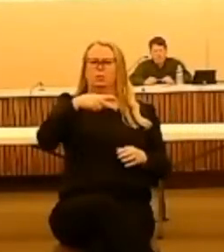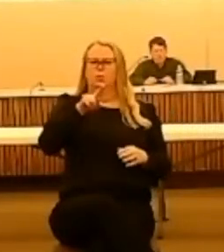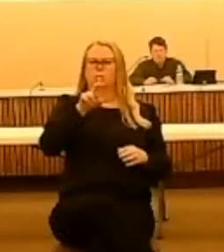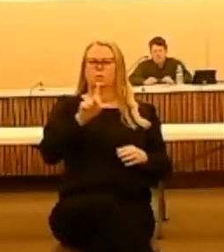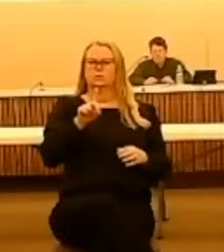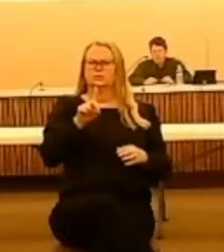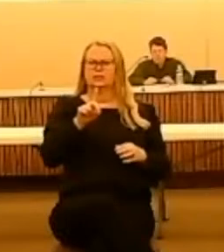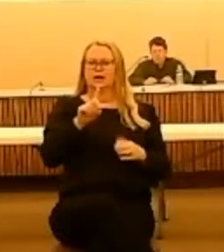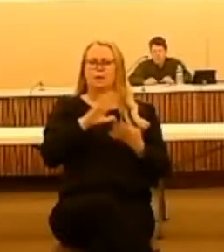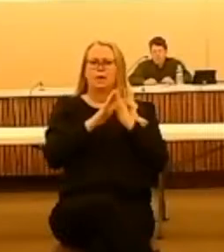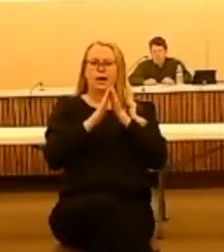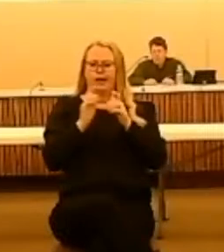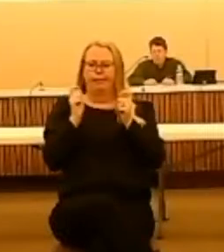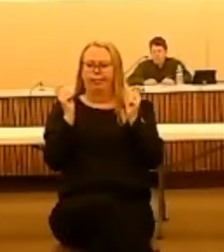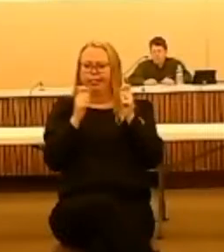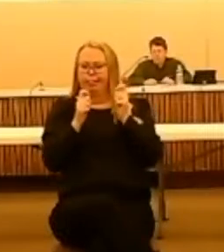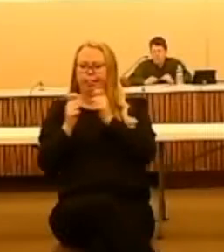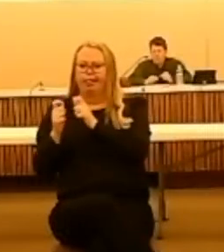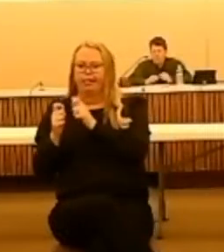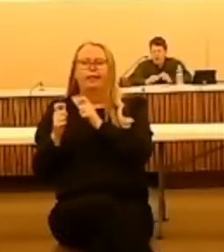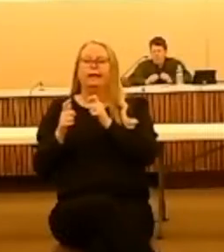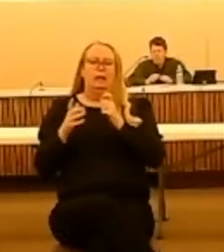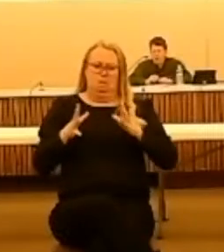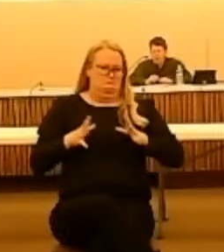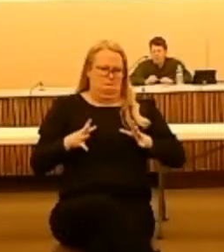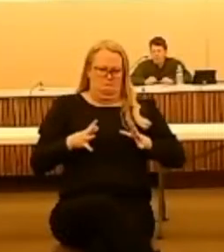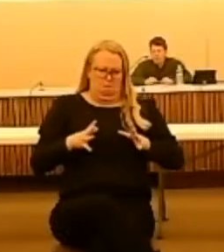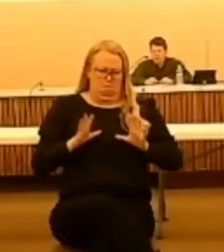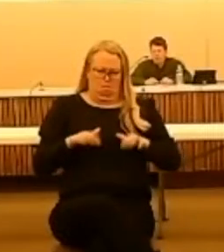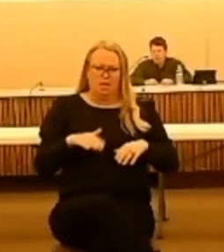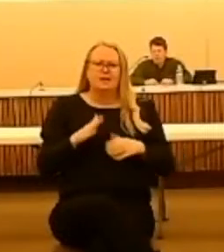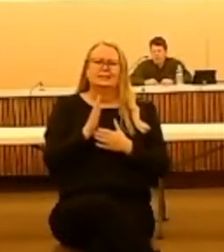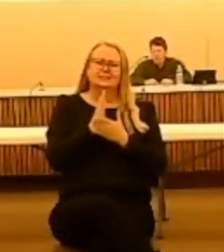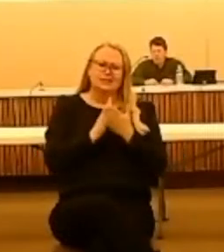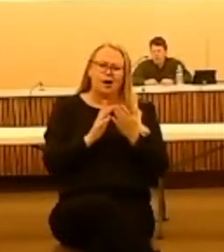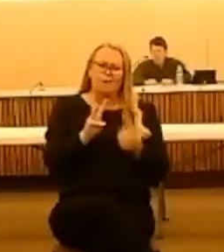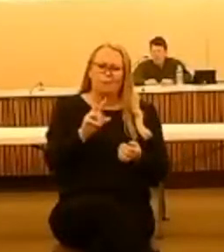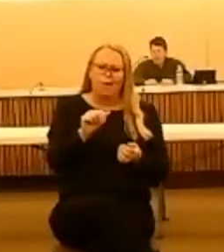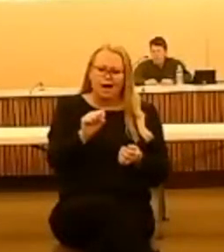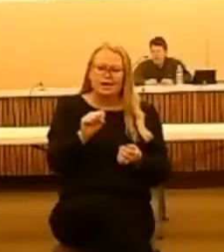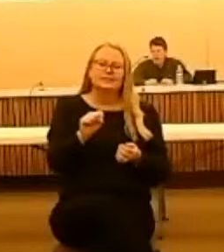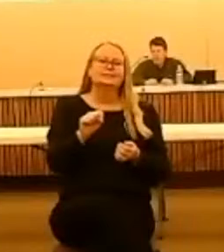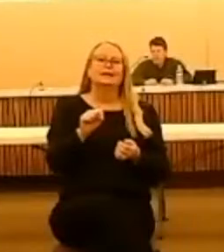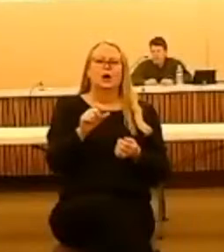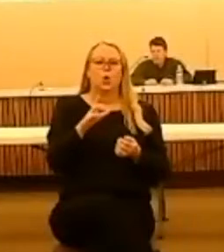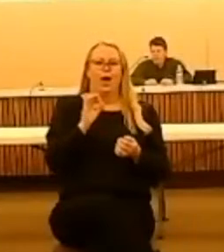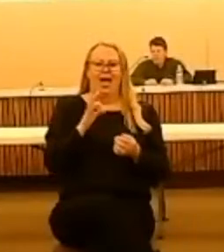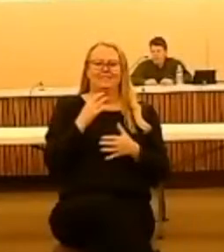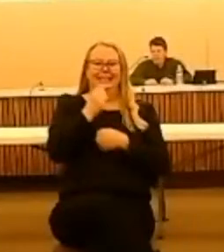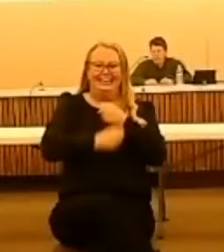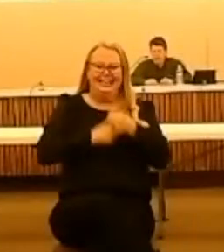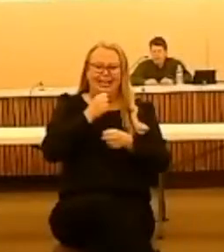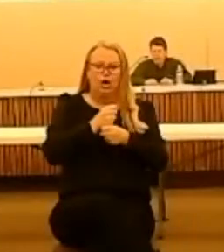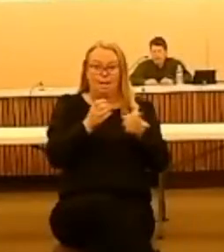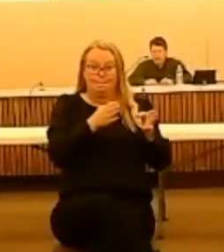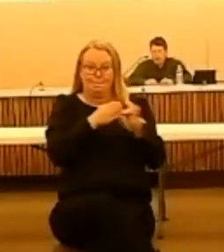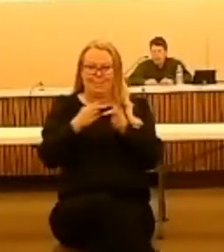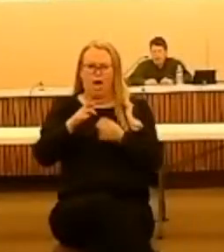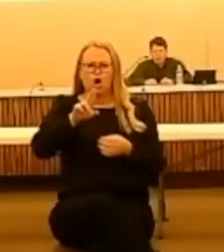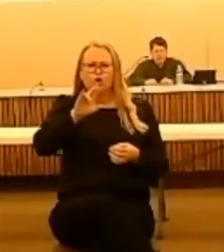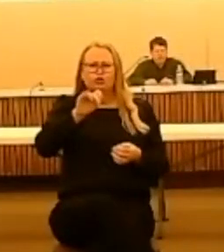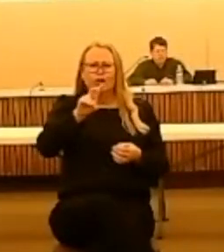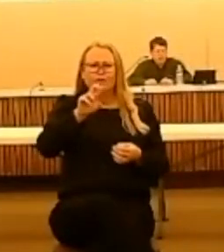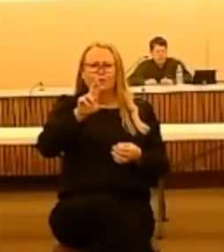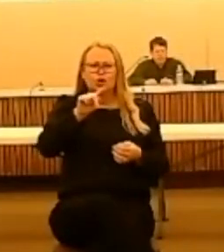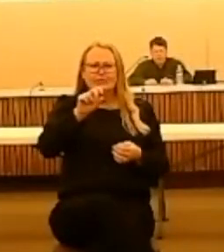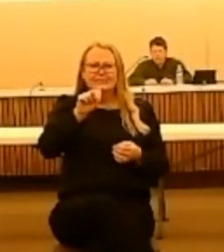E. One was part of the original multi-phase plan for Riverton, done